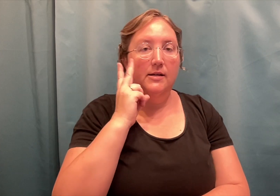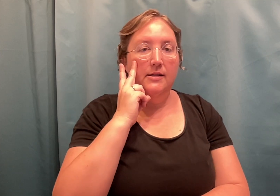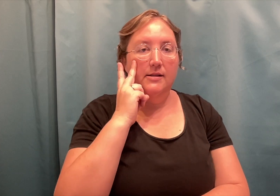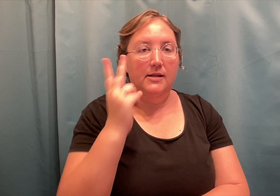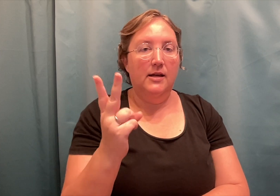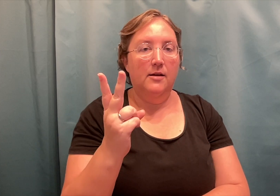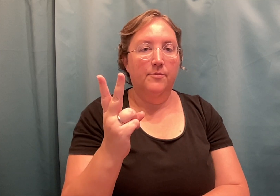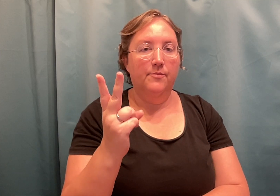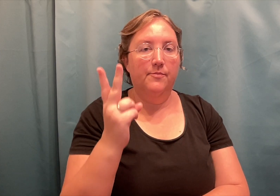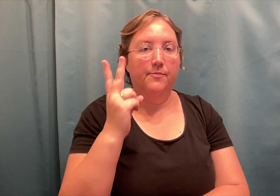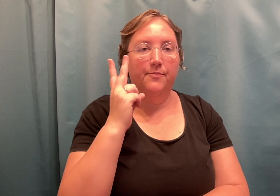See?